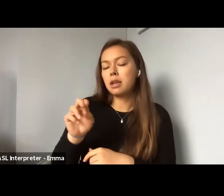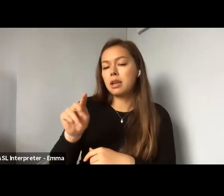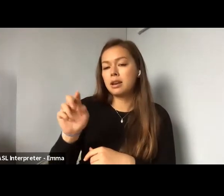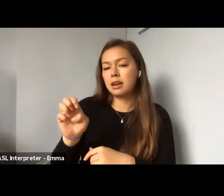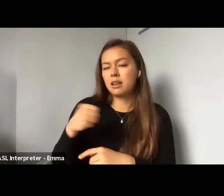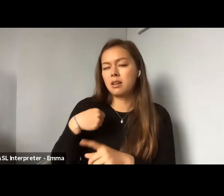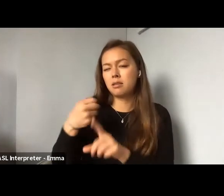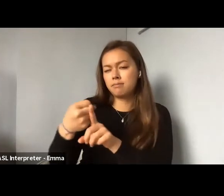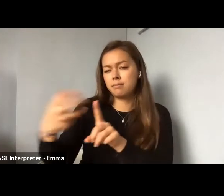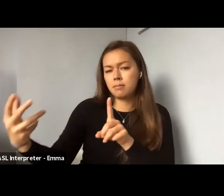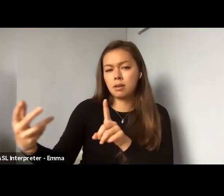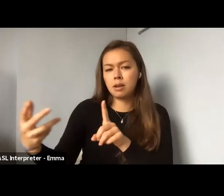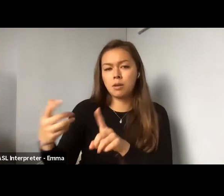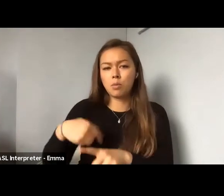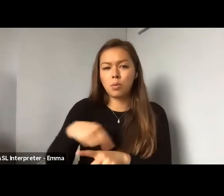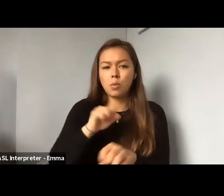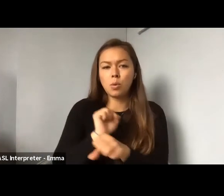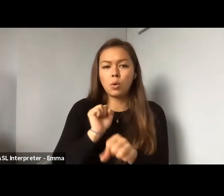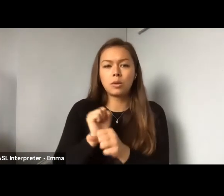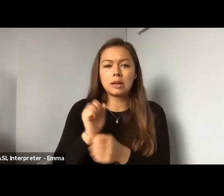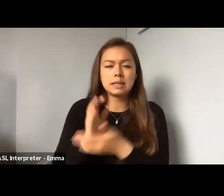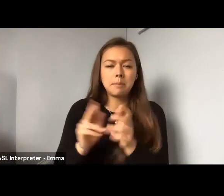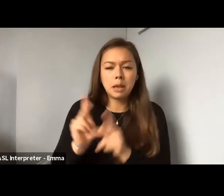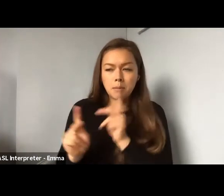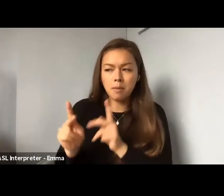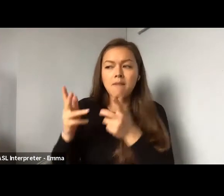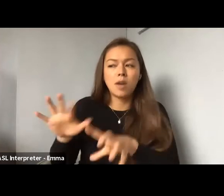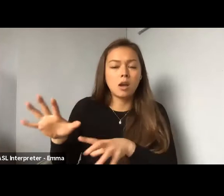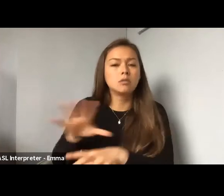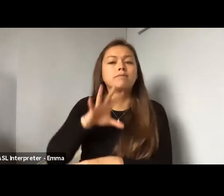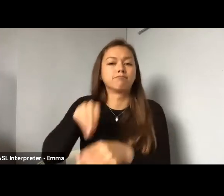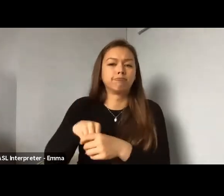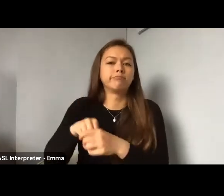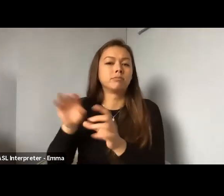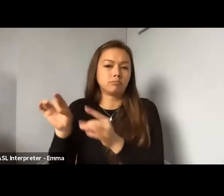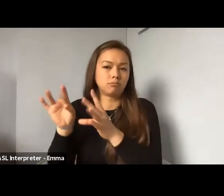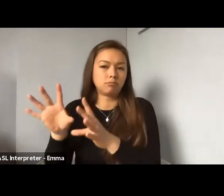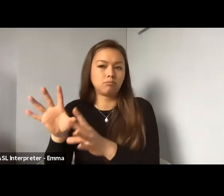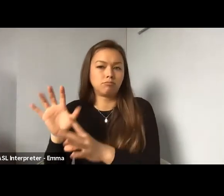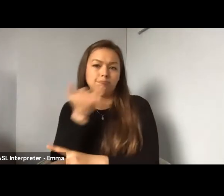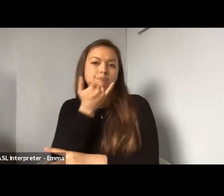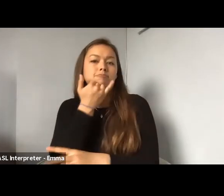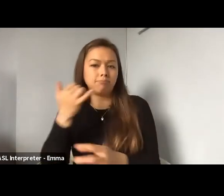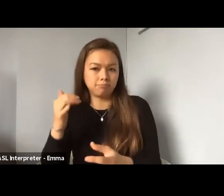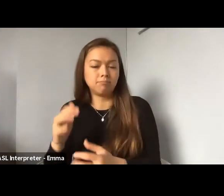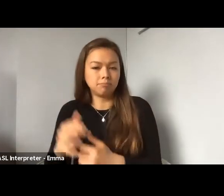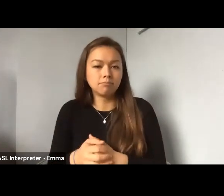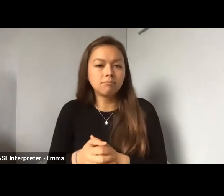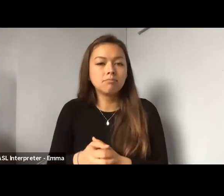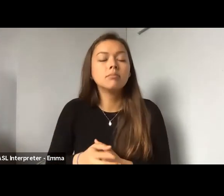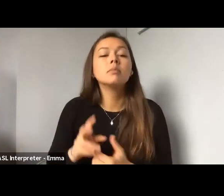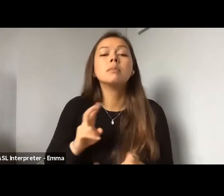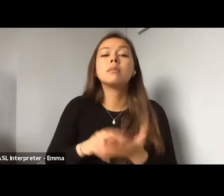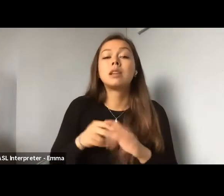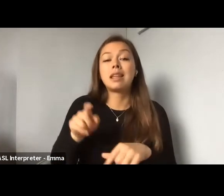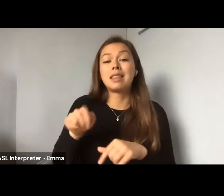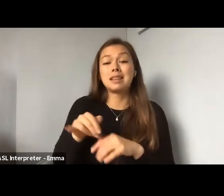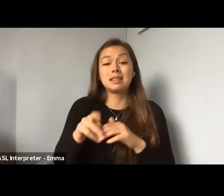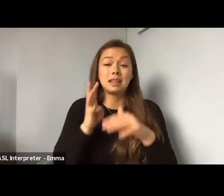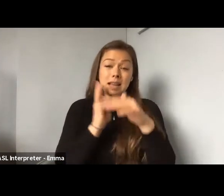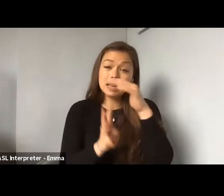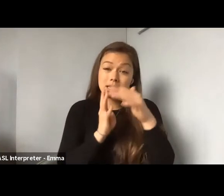young people who have engaged in sexual offenses. And so this process of intake and assessment goes the same for